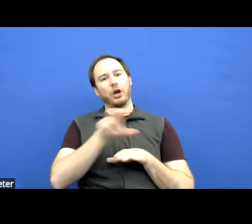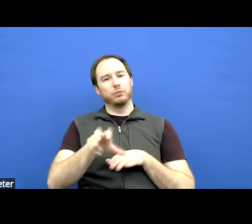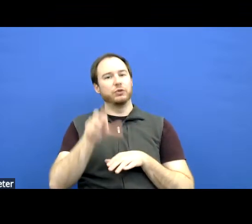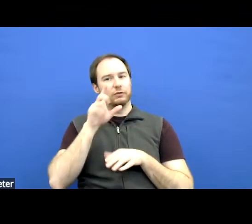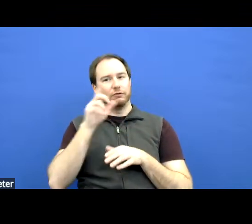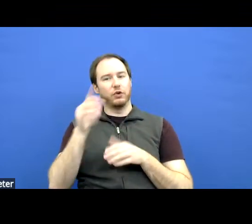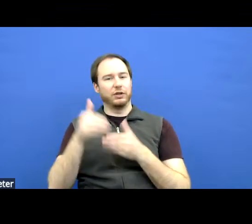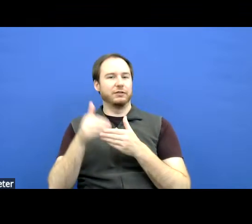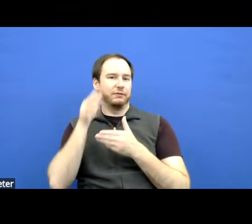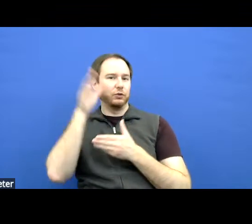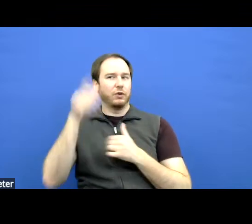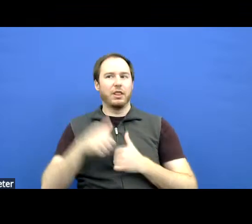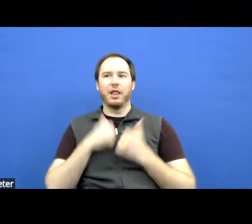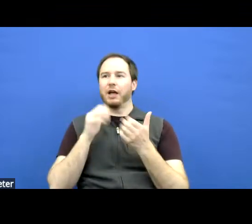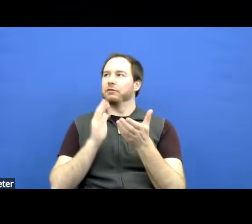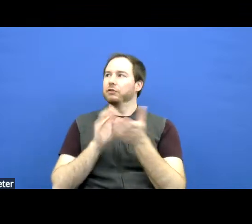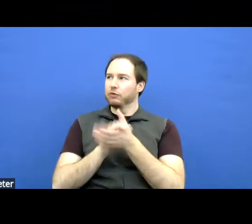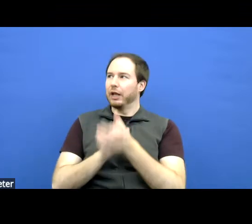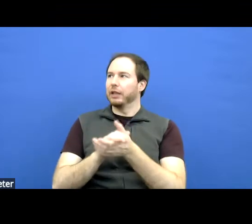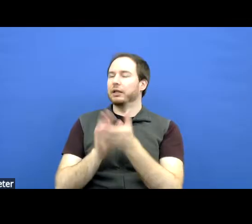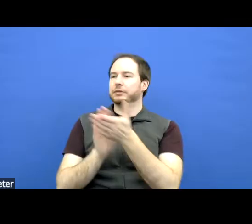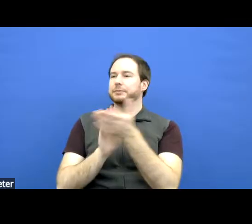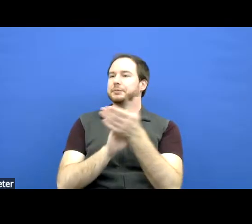life. Congratulations."